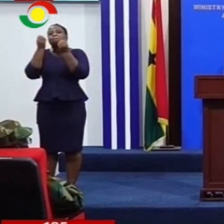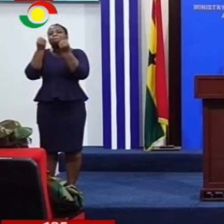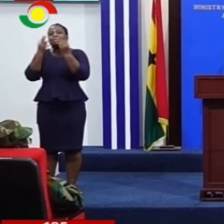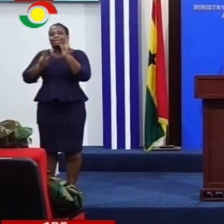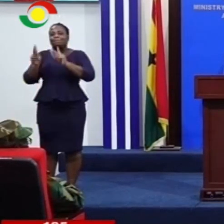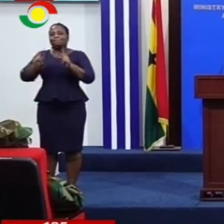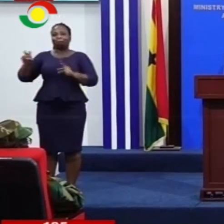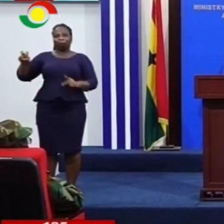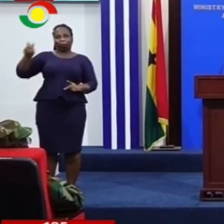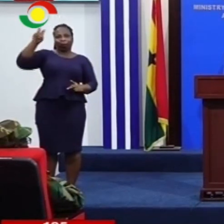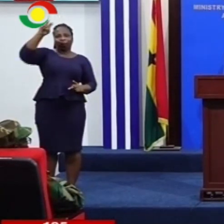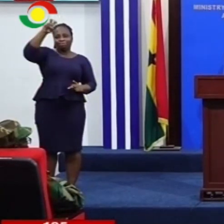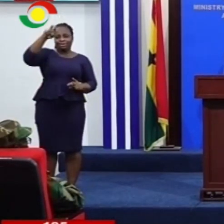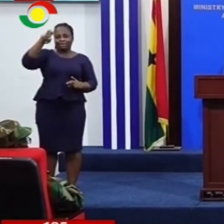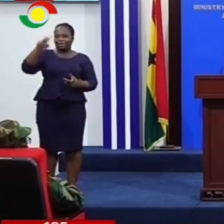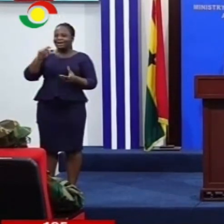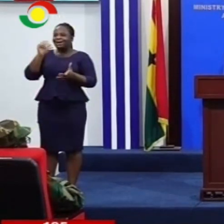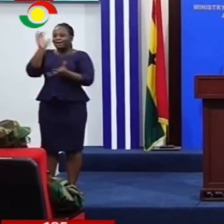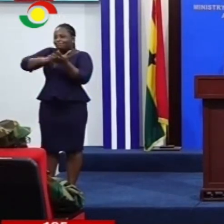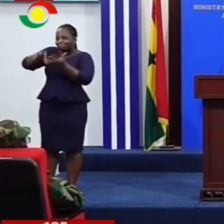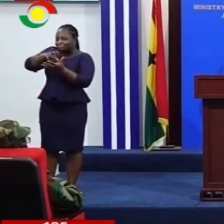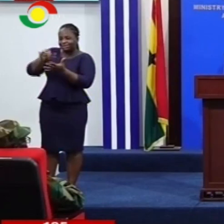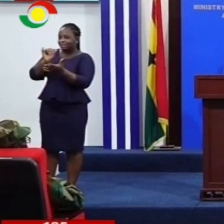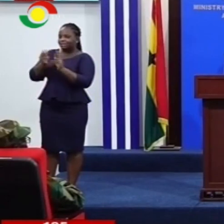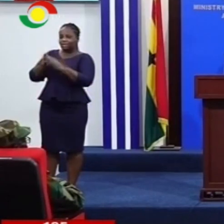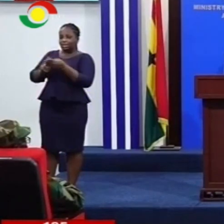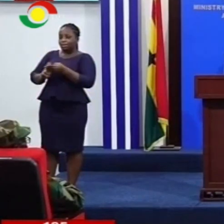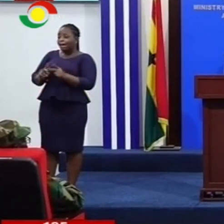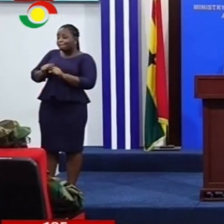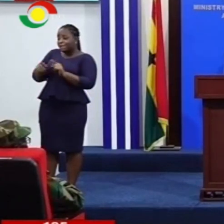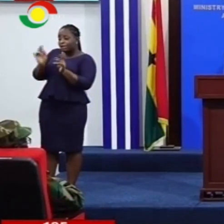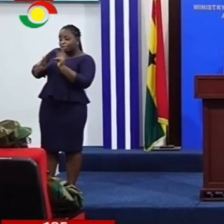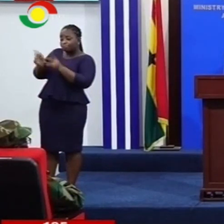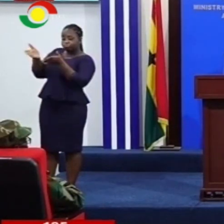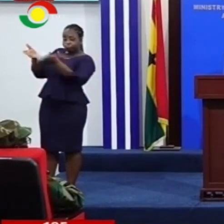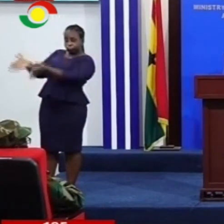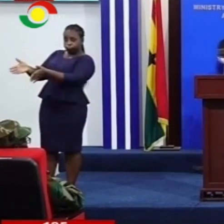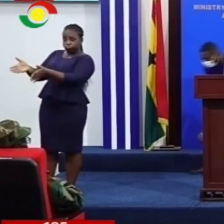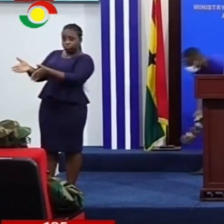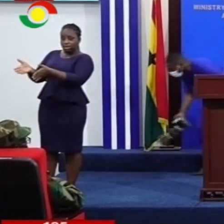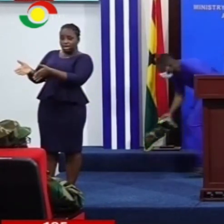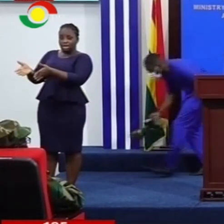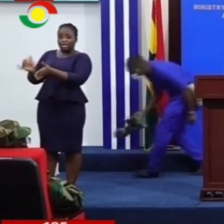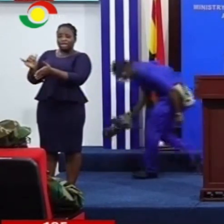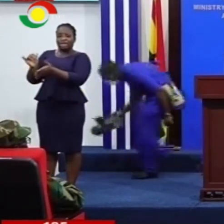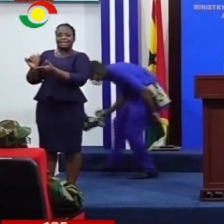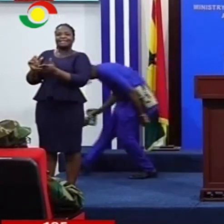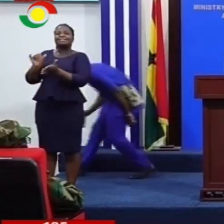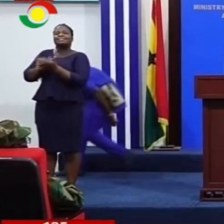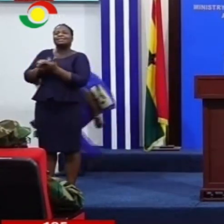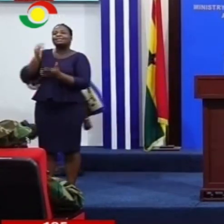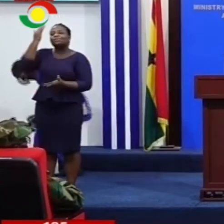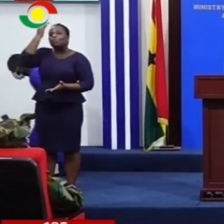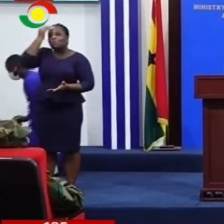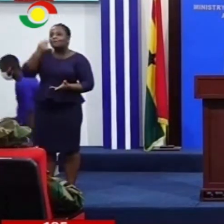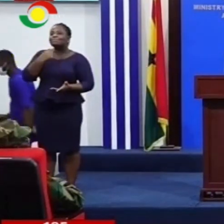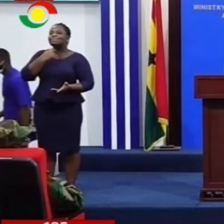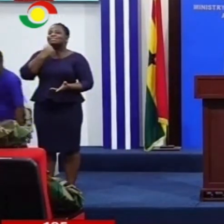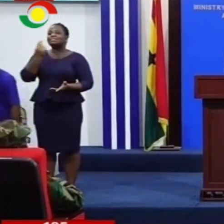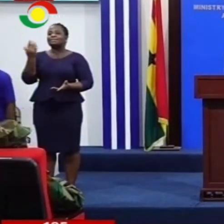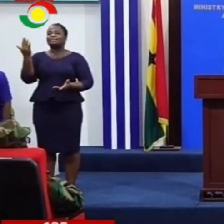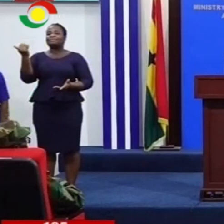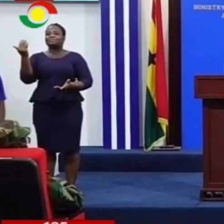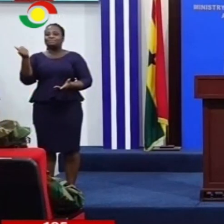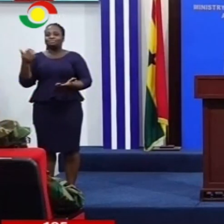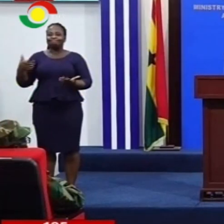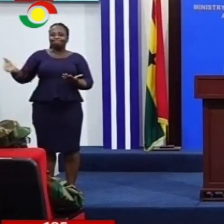one, only ha. It's all co-feeder on Kaho, yes, I want to walk her lockdown affect one. It's in a year, yea, call round, a yea,